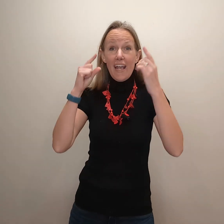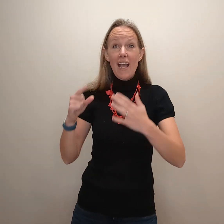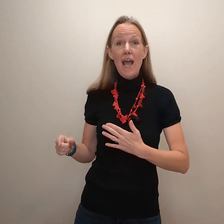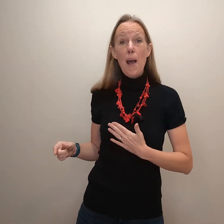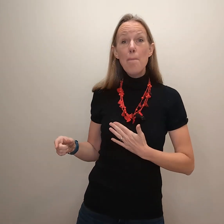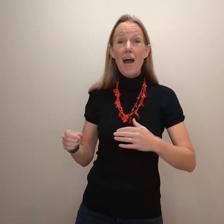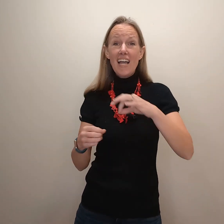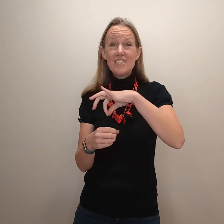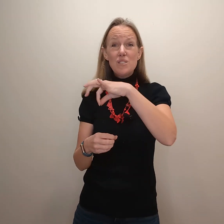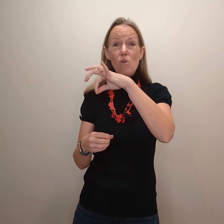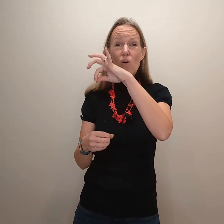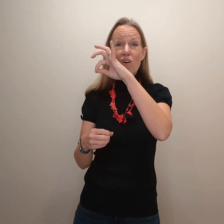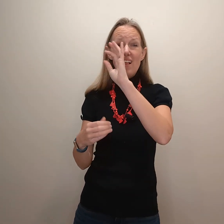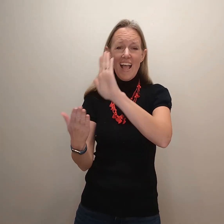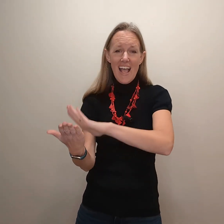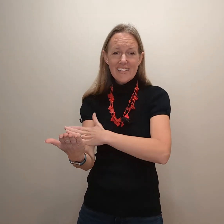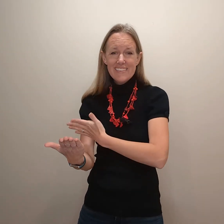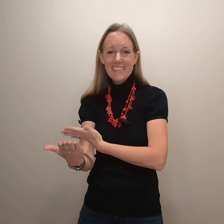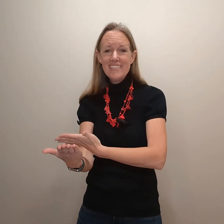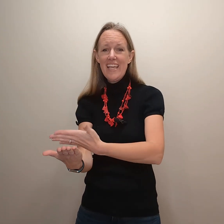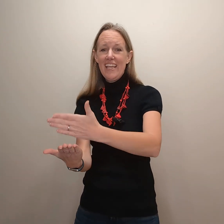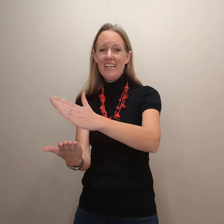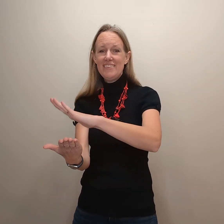Awake, my soul, and sing